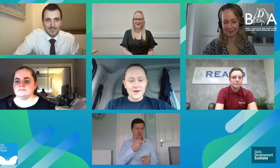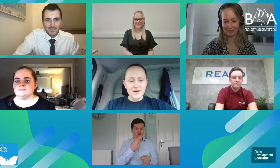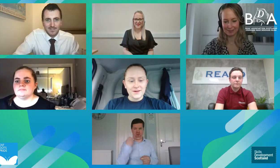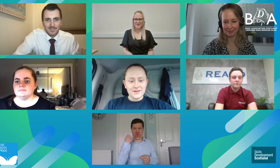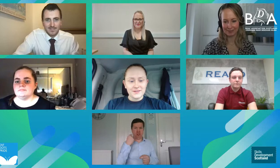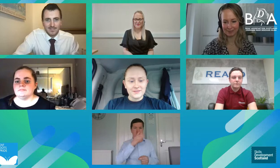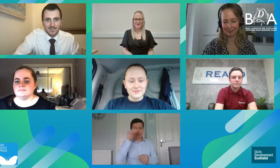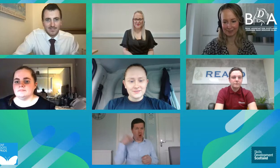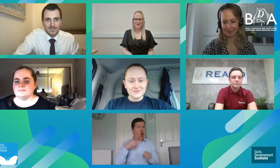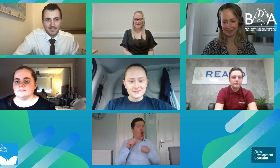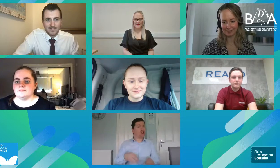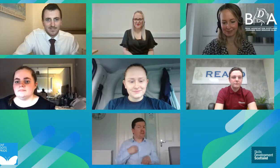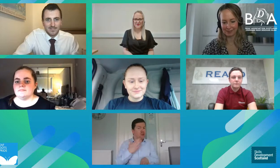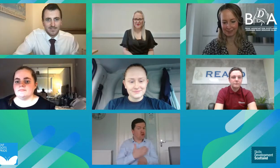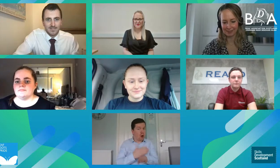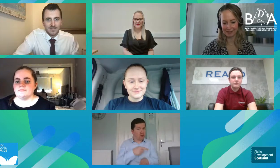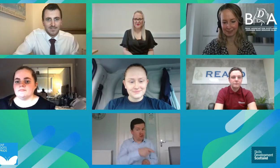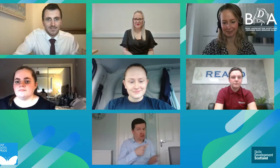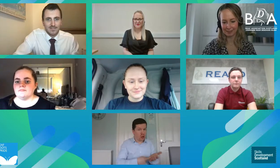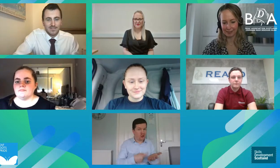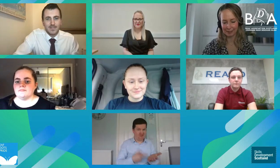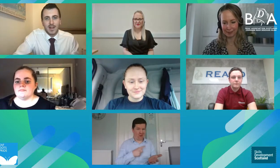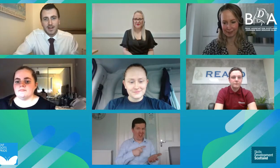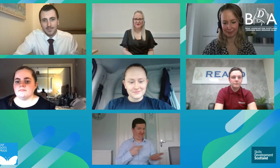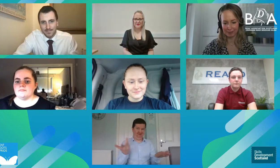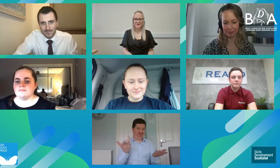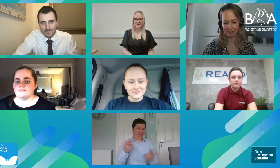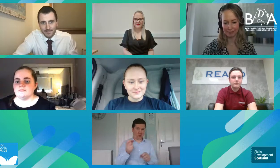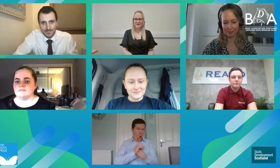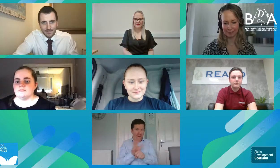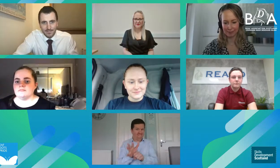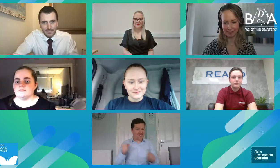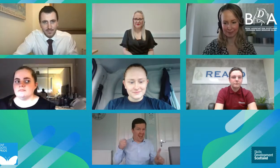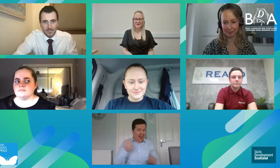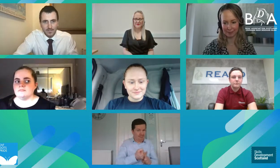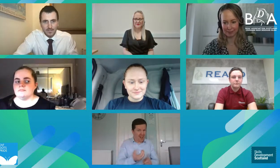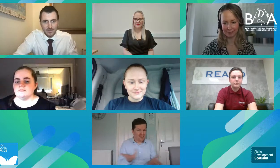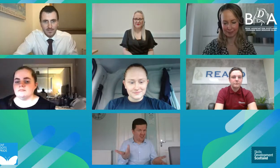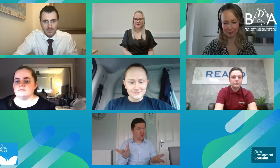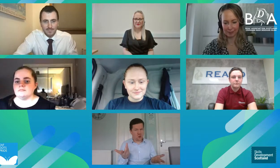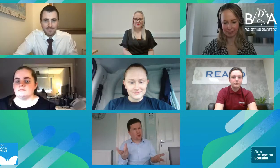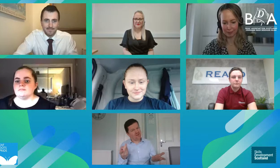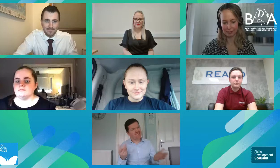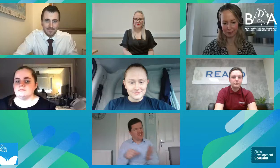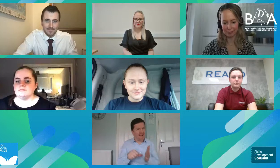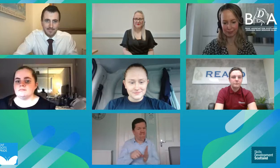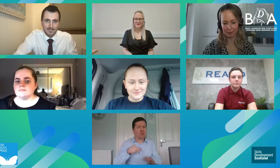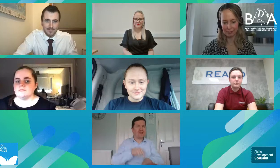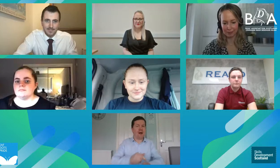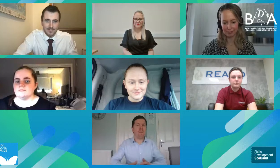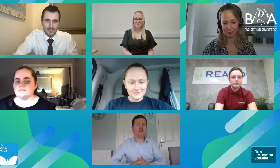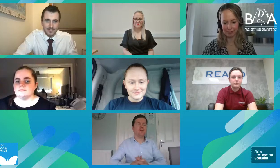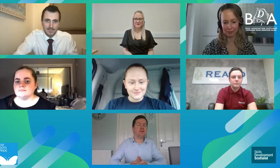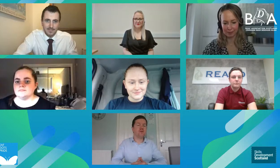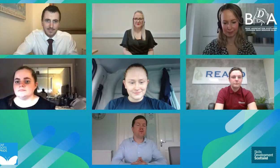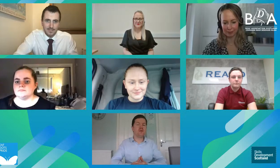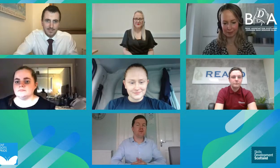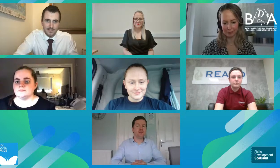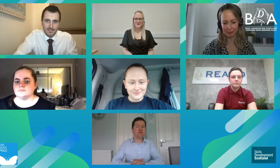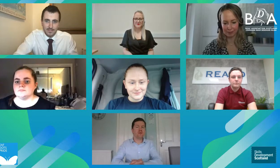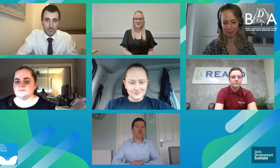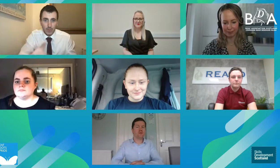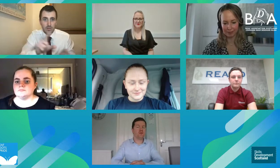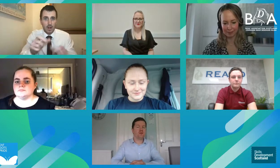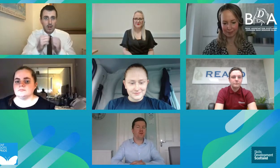was speaking to other people in the team, they said that they were just as frustrated as I was. Now, what's happened is through the